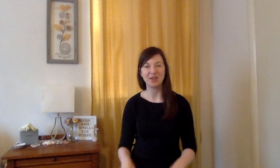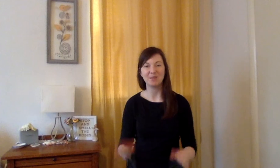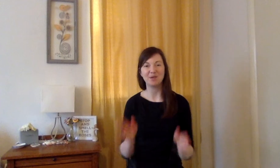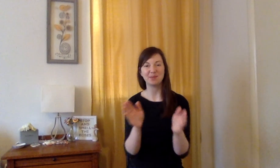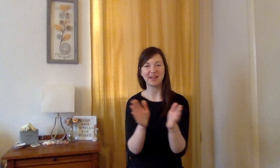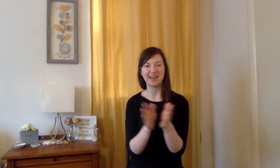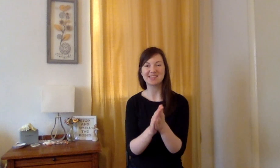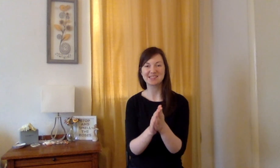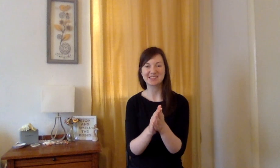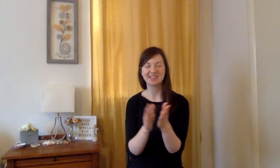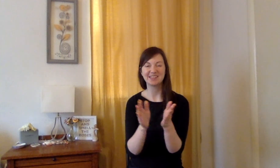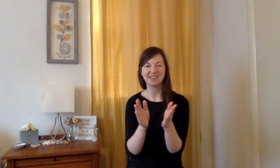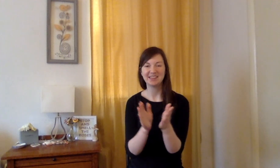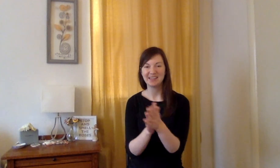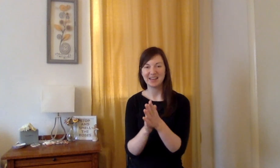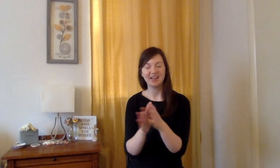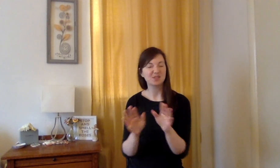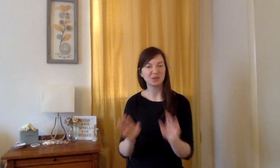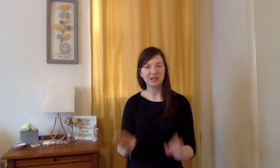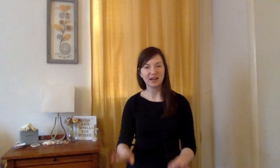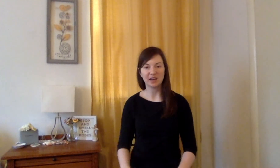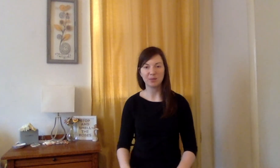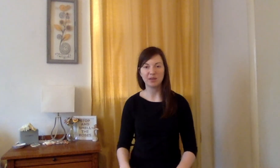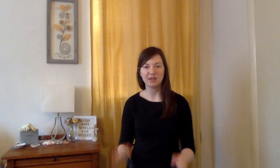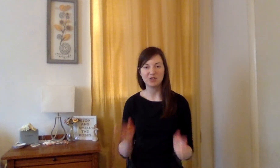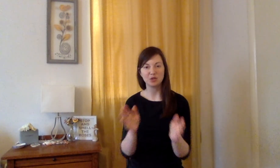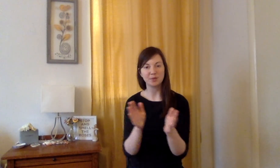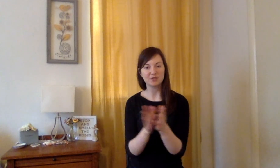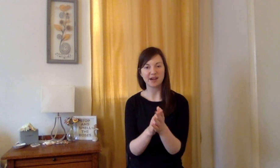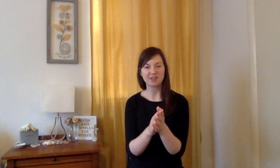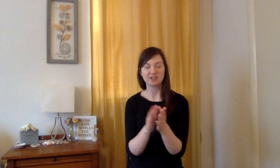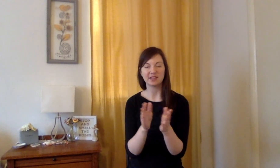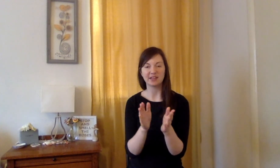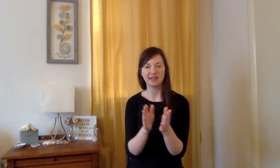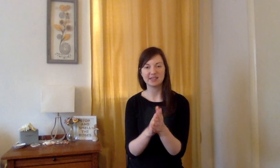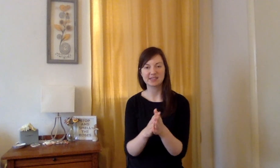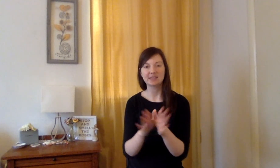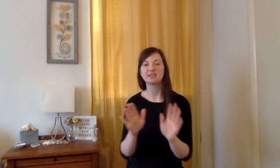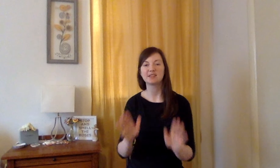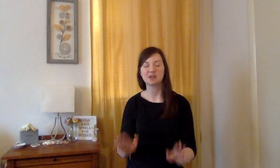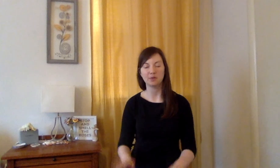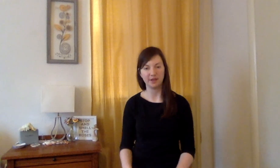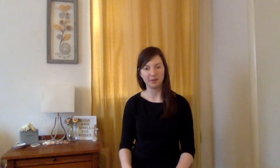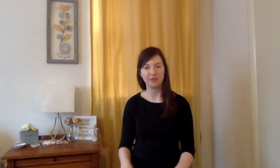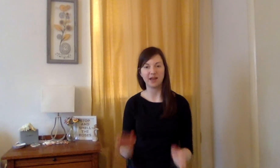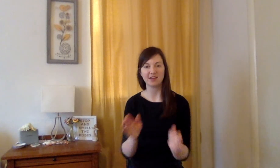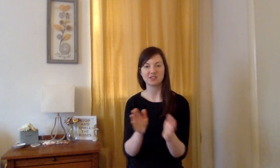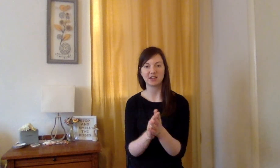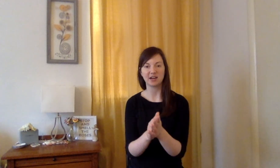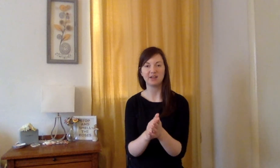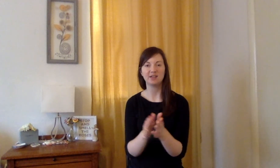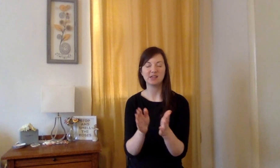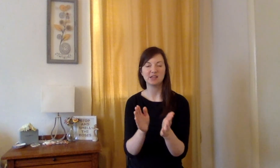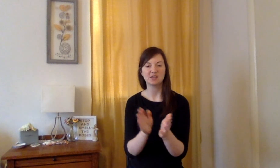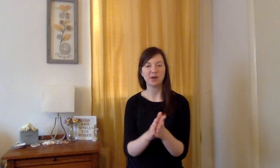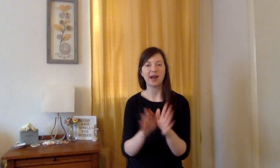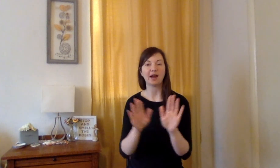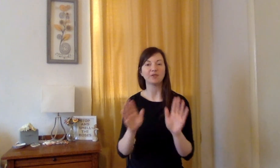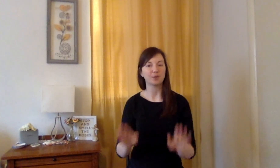your place, and it's really not going to be too much faster than this. Let's go a little bit faster. So we have